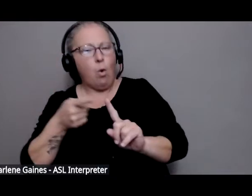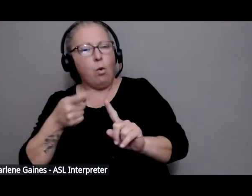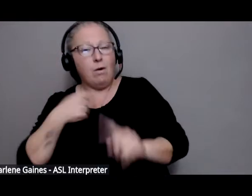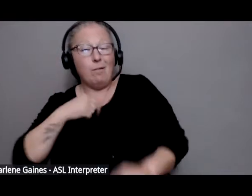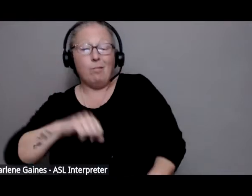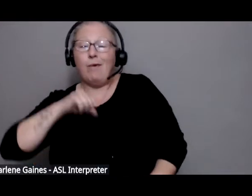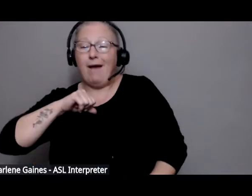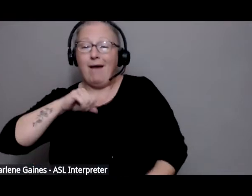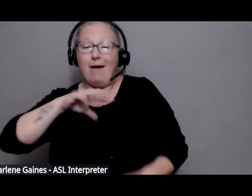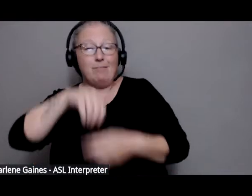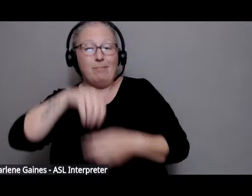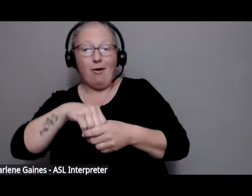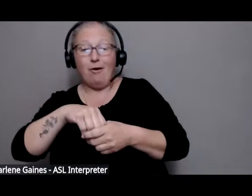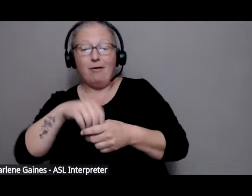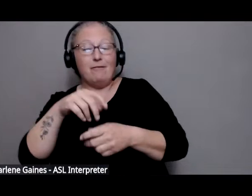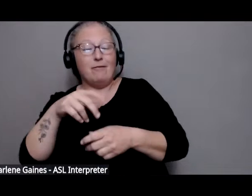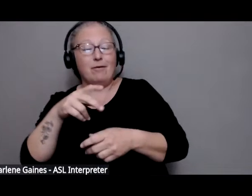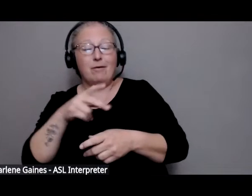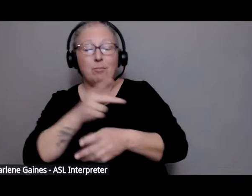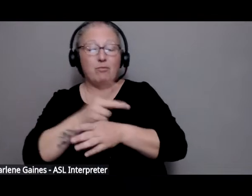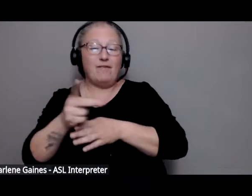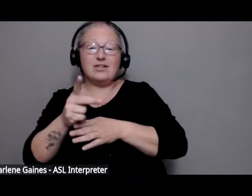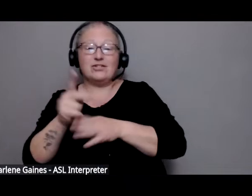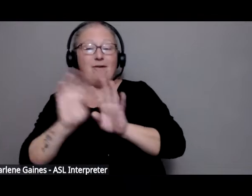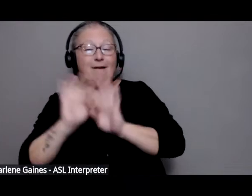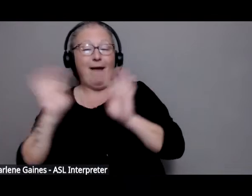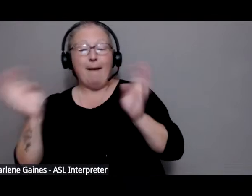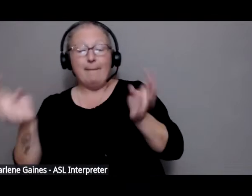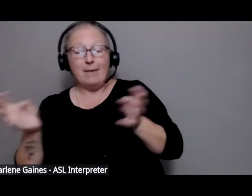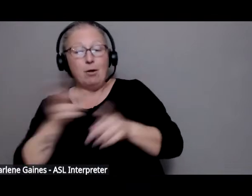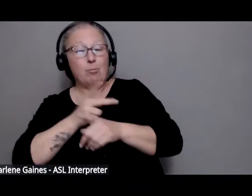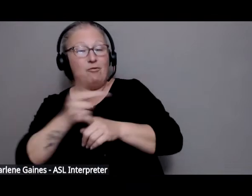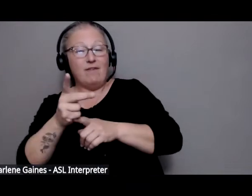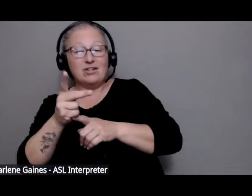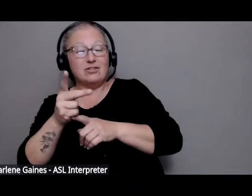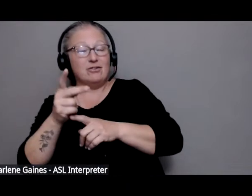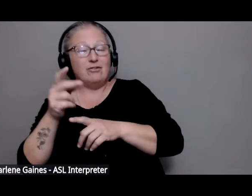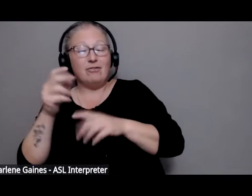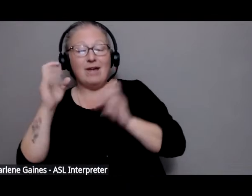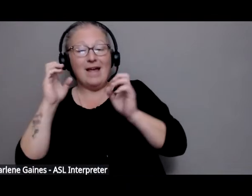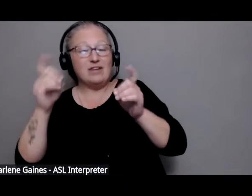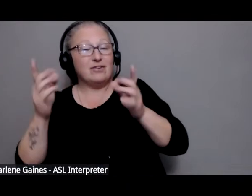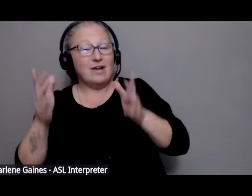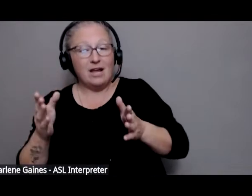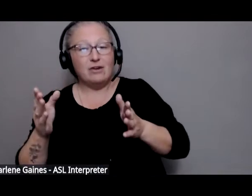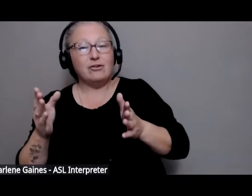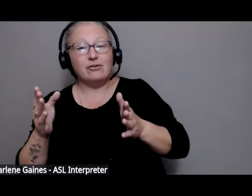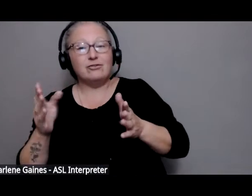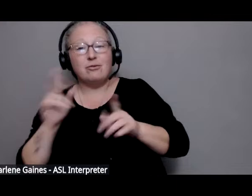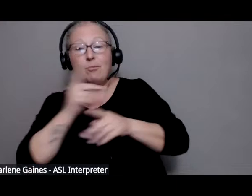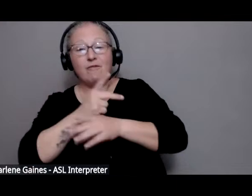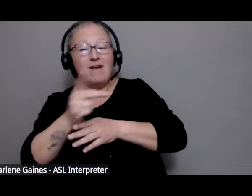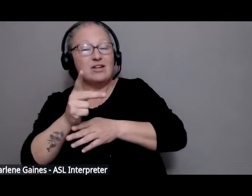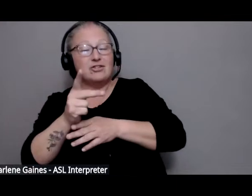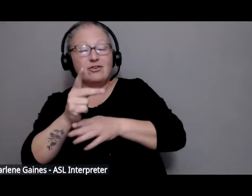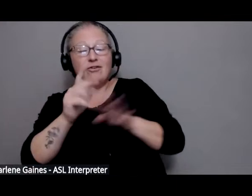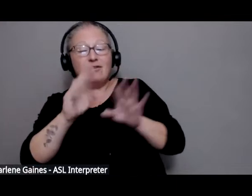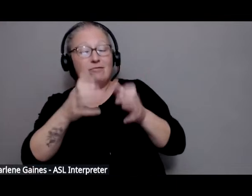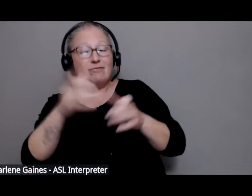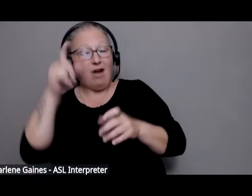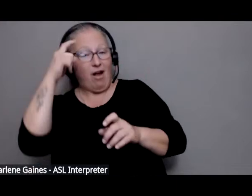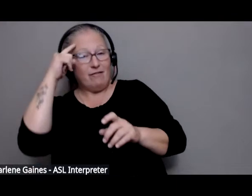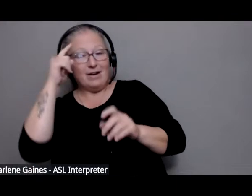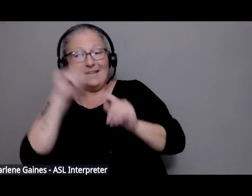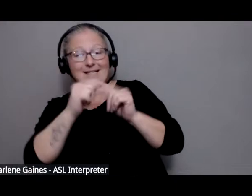be part of a professional cabinet, professional set of educators, a professional set of governance